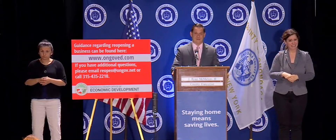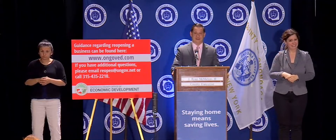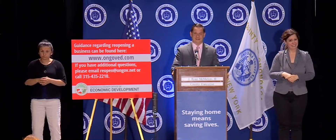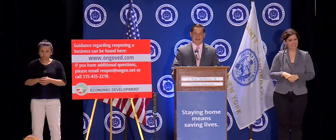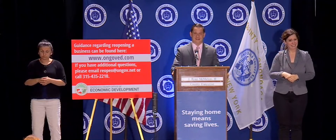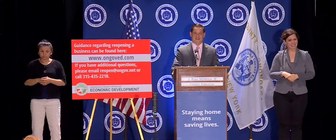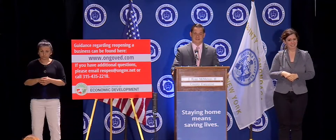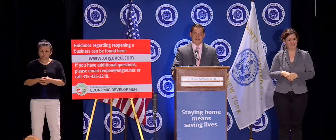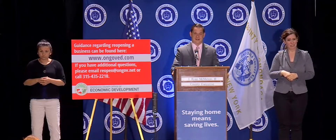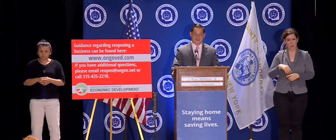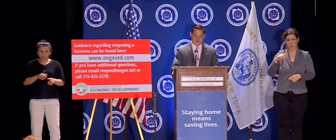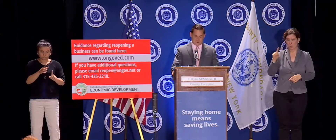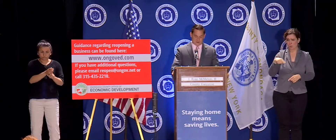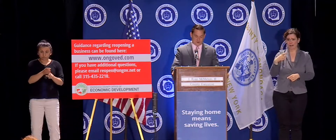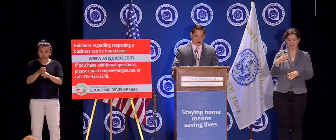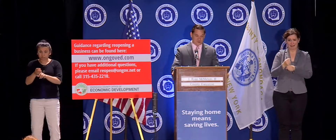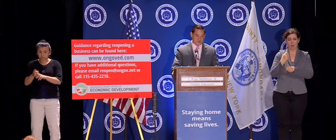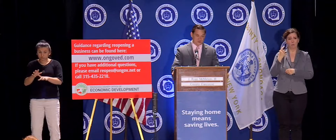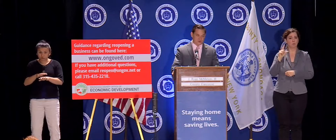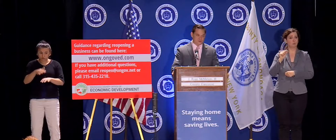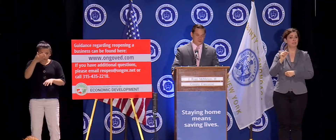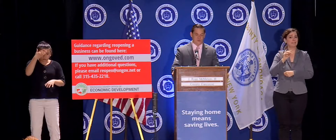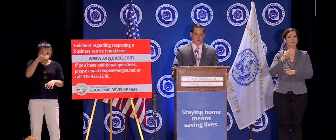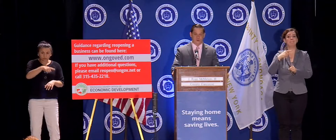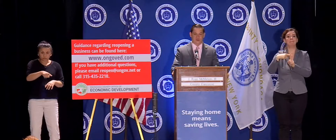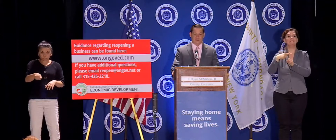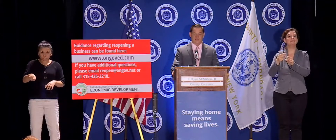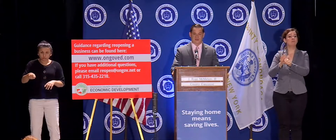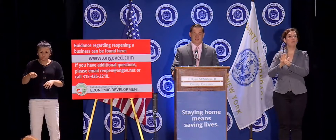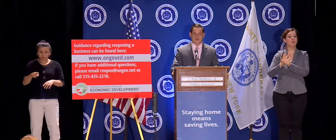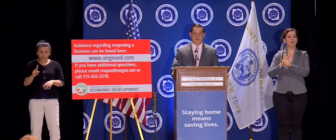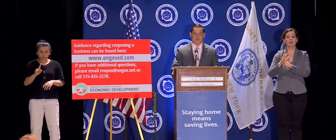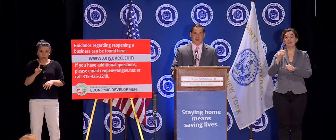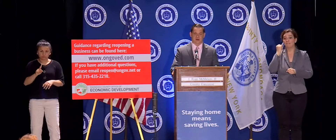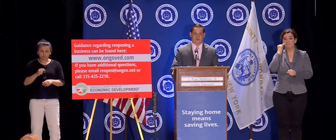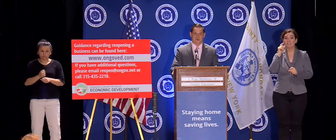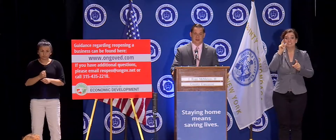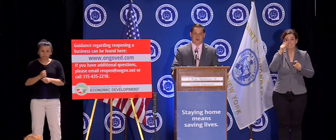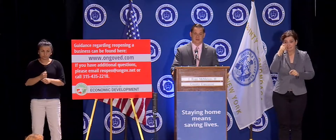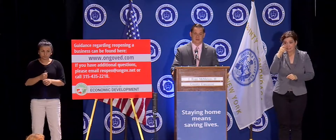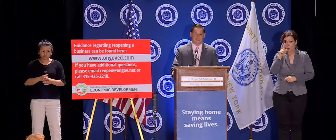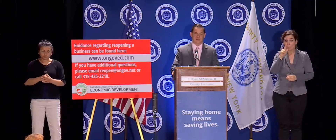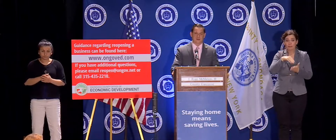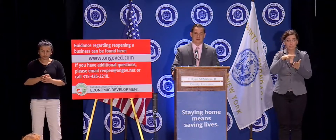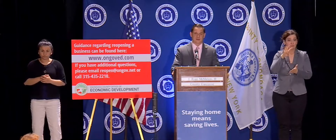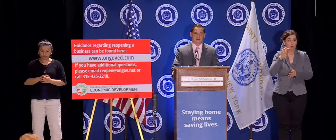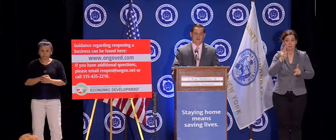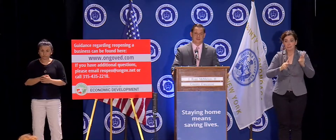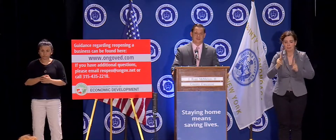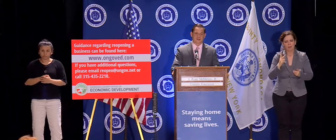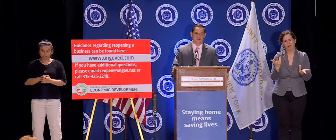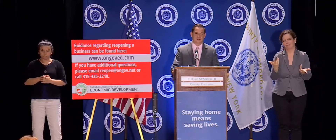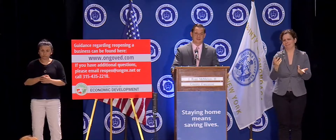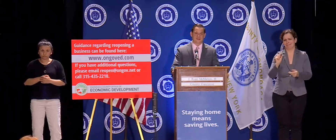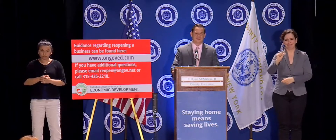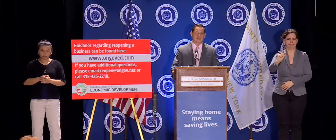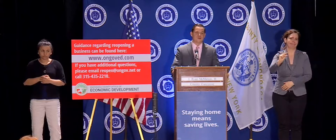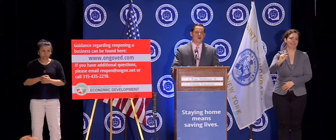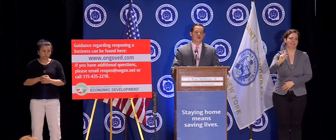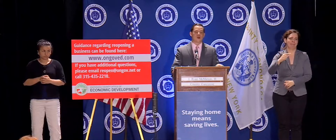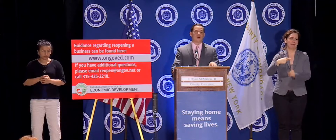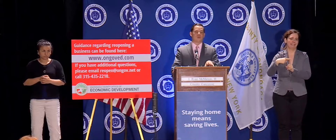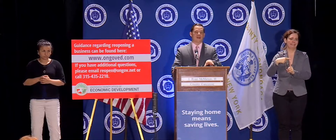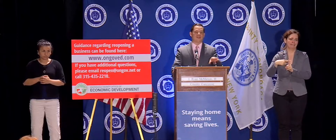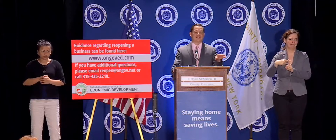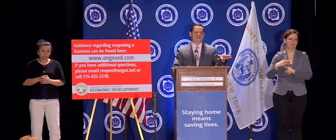you do that many tests, or else we really made significant progress with the virus. You took my question critically. Maybe I was too